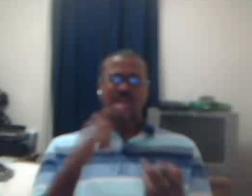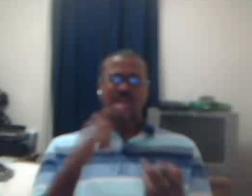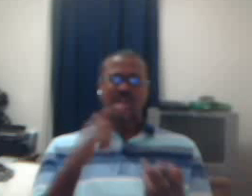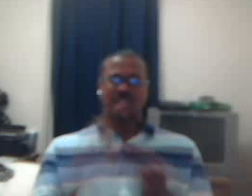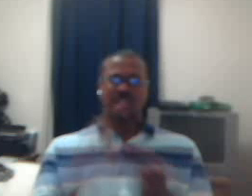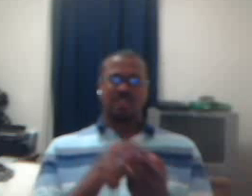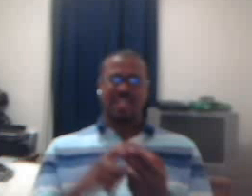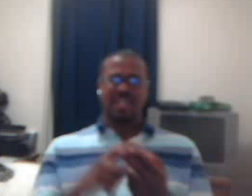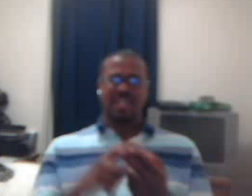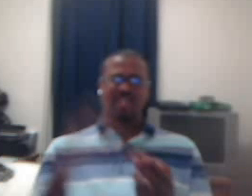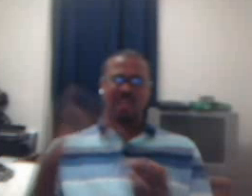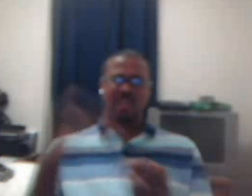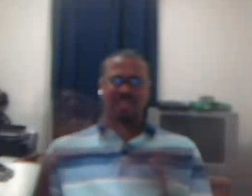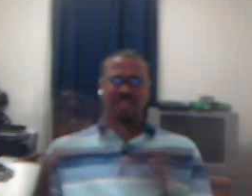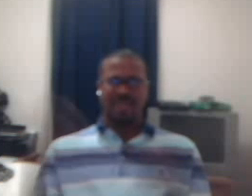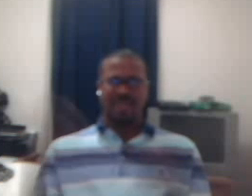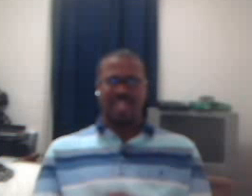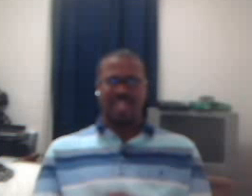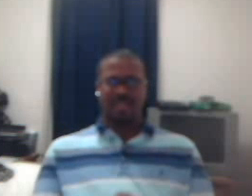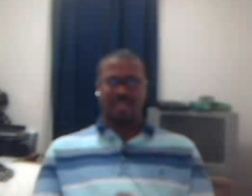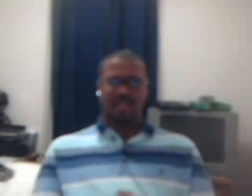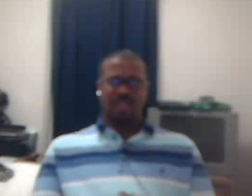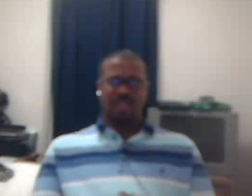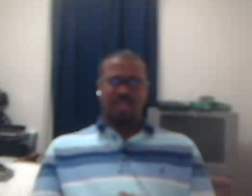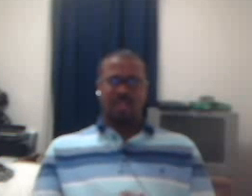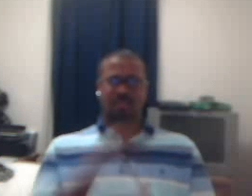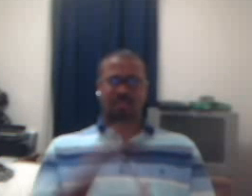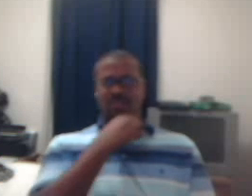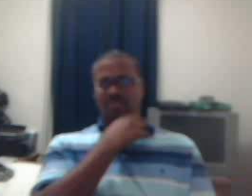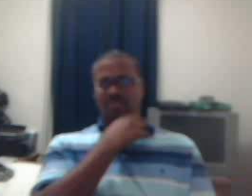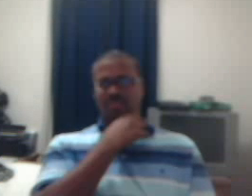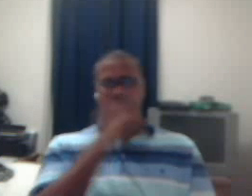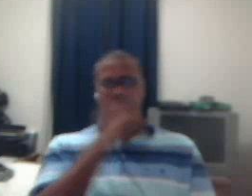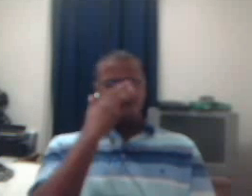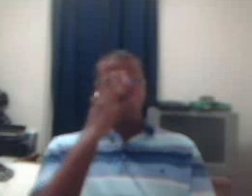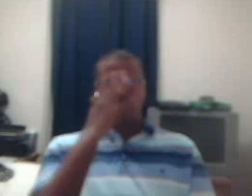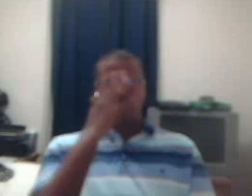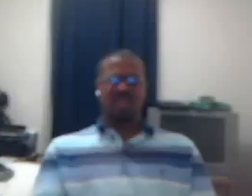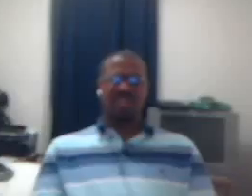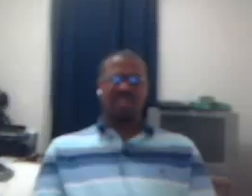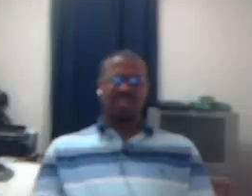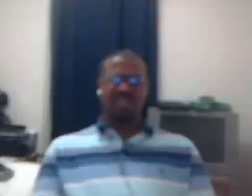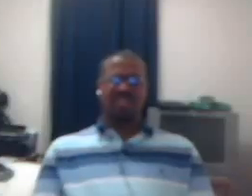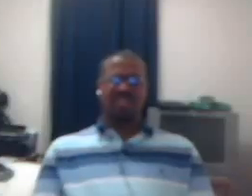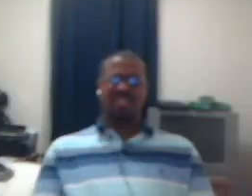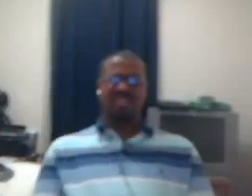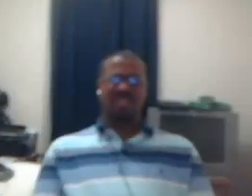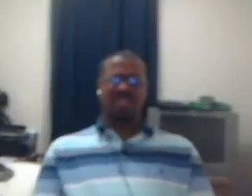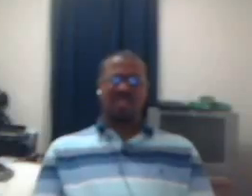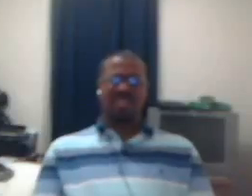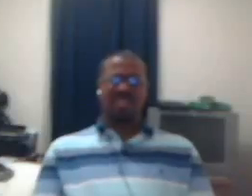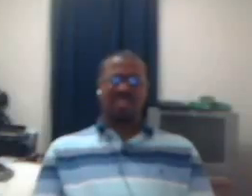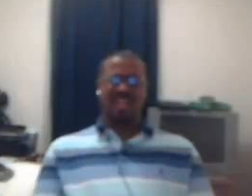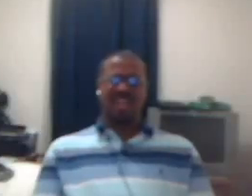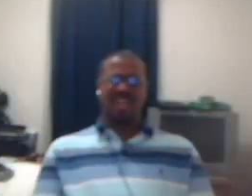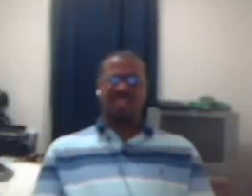or disrespecting tramps or something like that, you know. But you know what? Something I want to